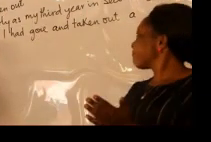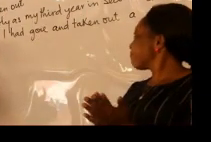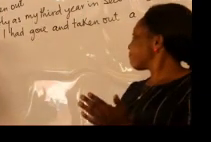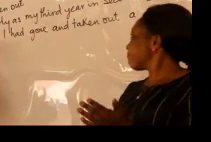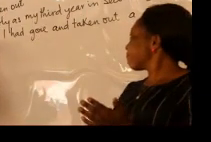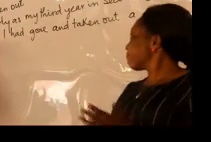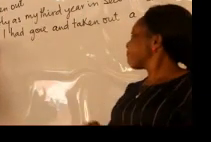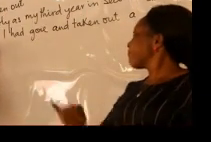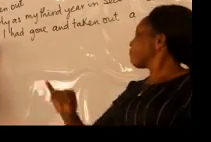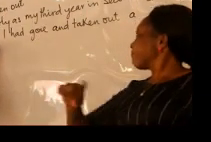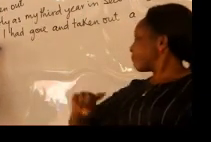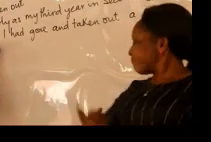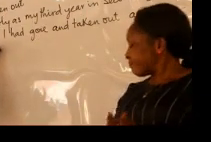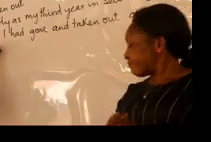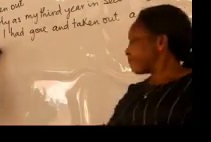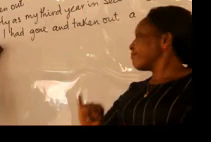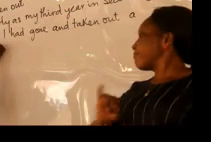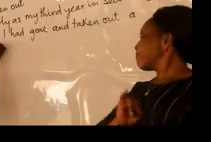driver's